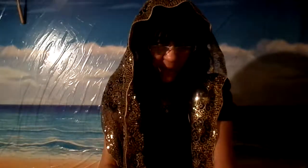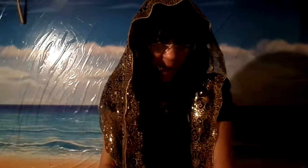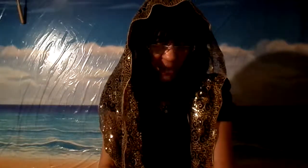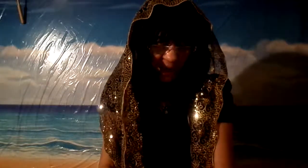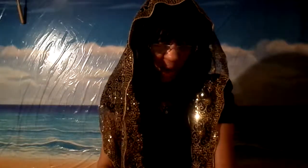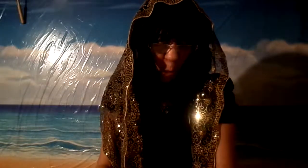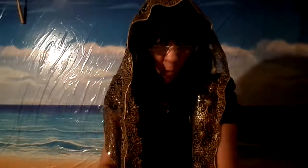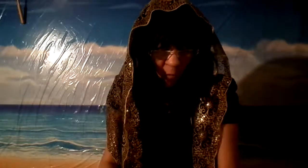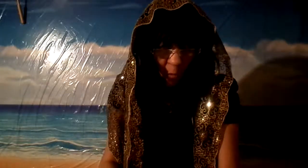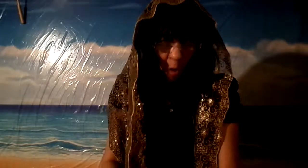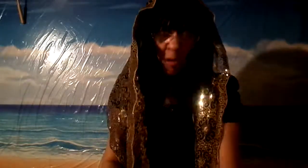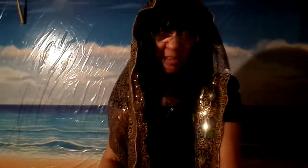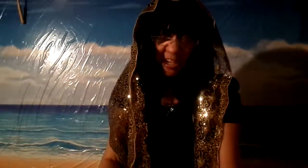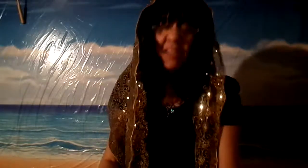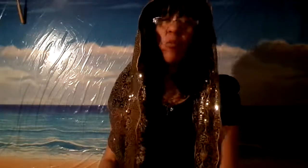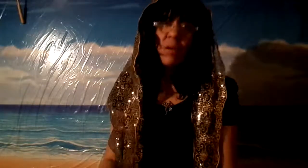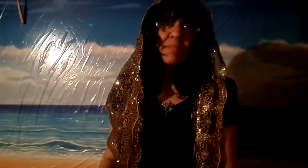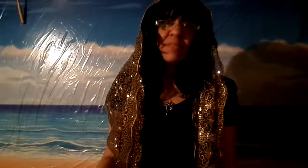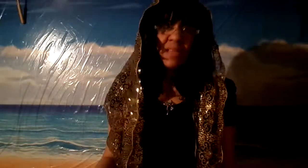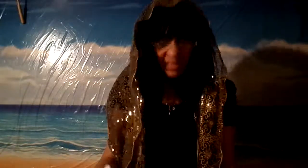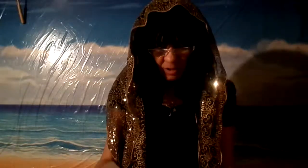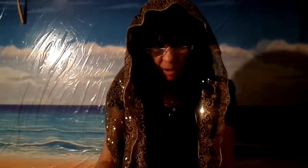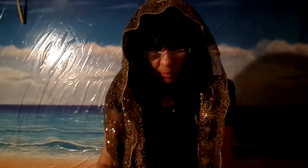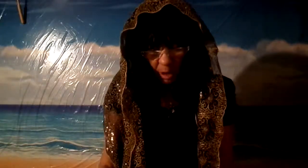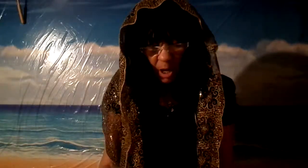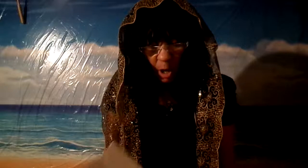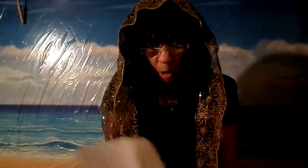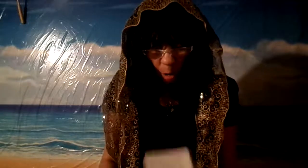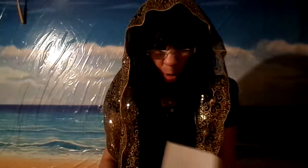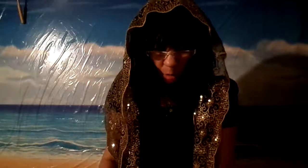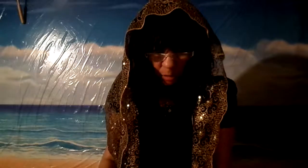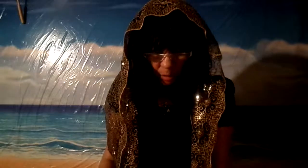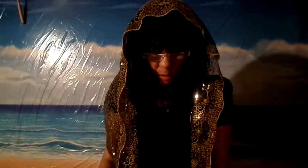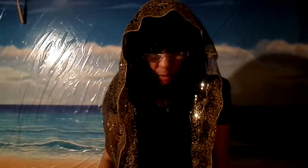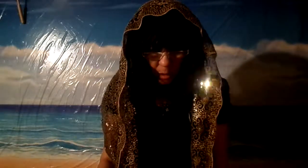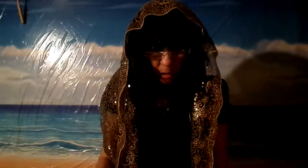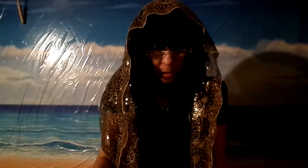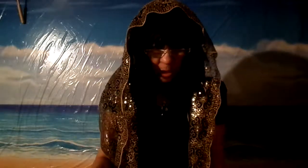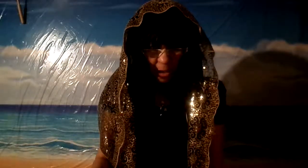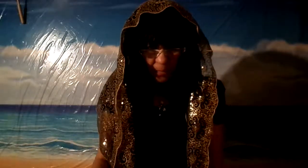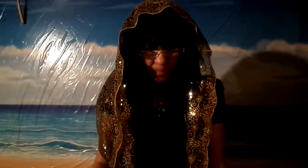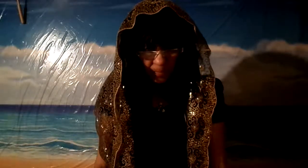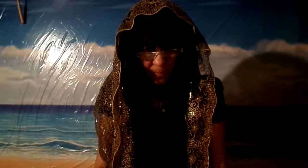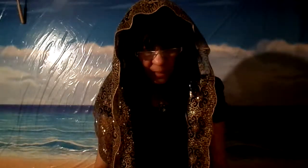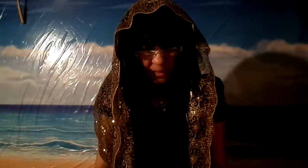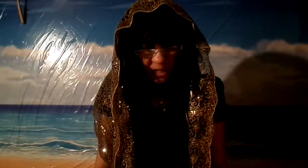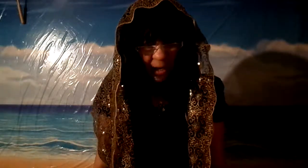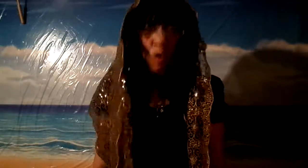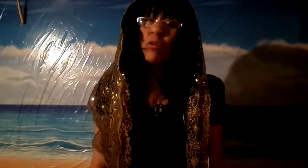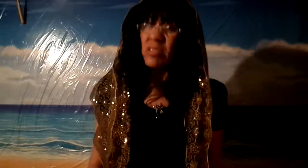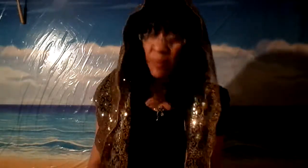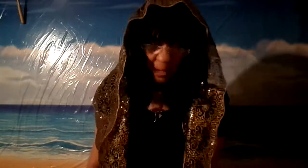Isaiah 19:1-8, Isaiah 4:31. That's the number of the sign of the Bible.